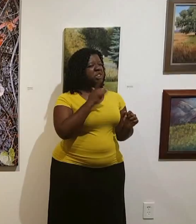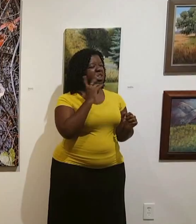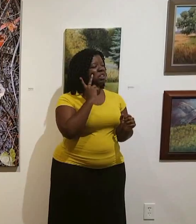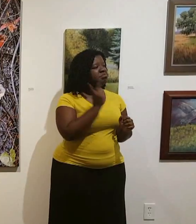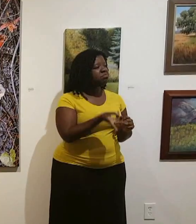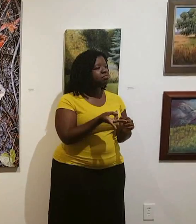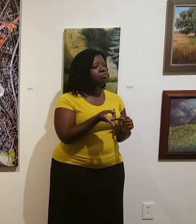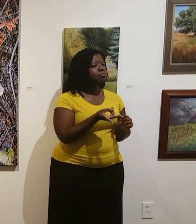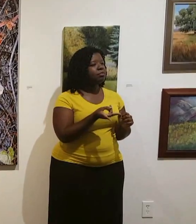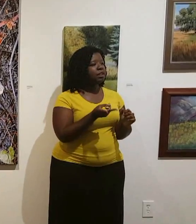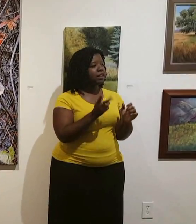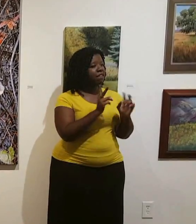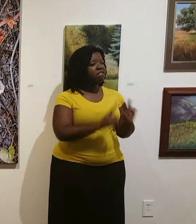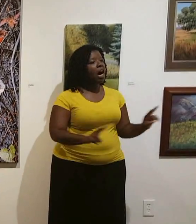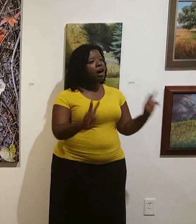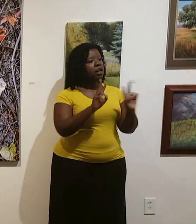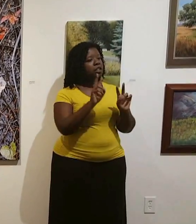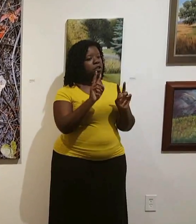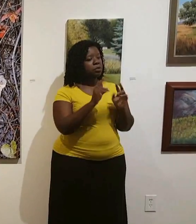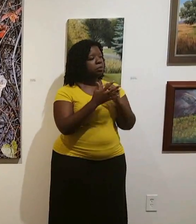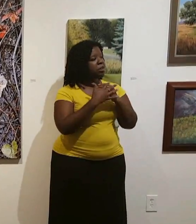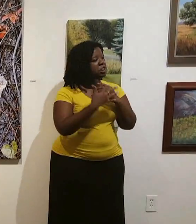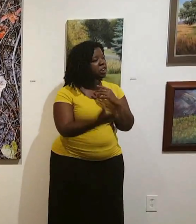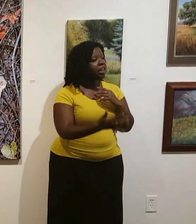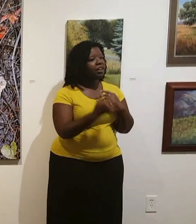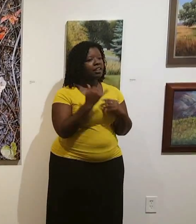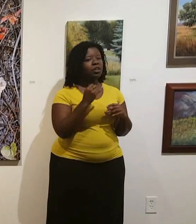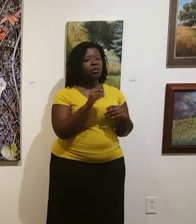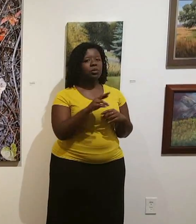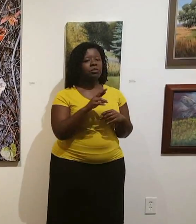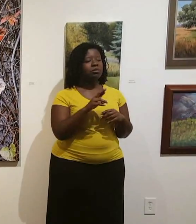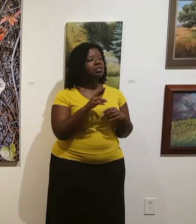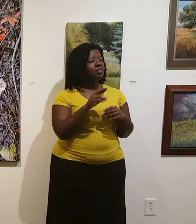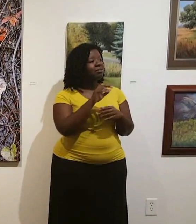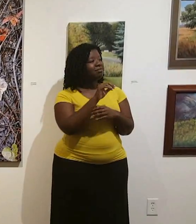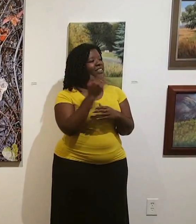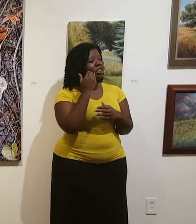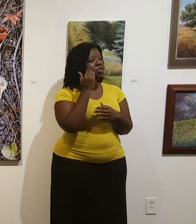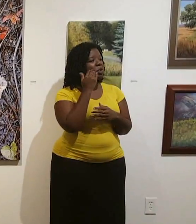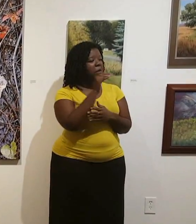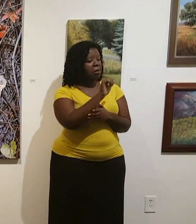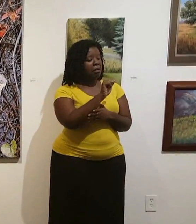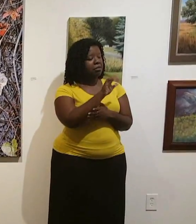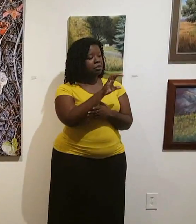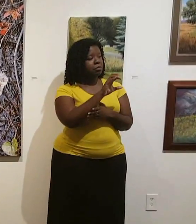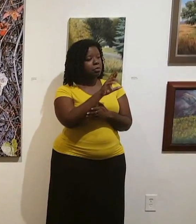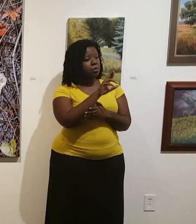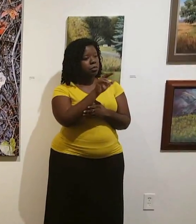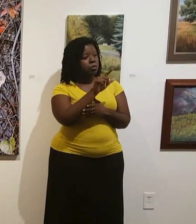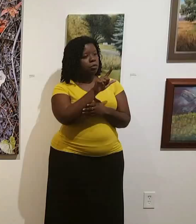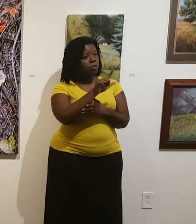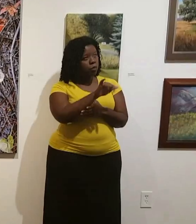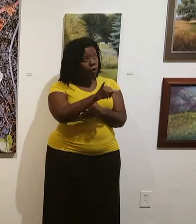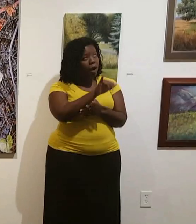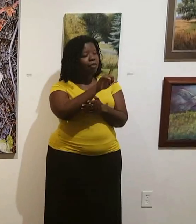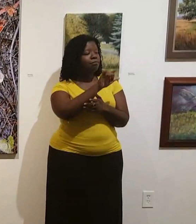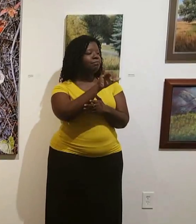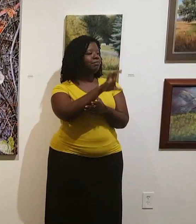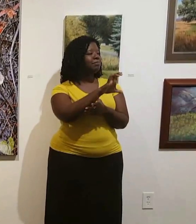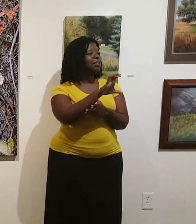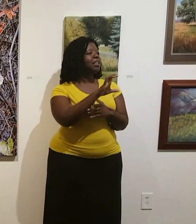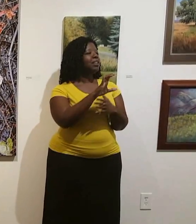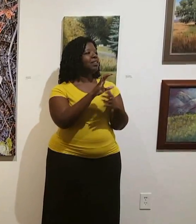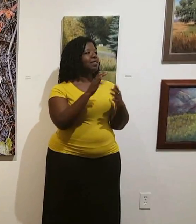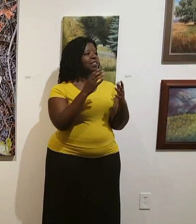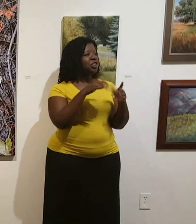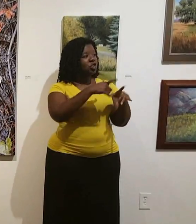Or shading, because the acrylic dries very quickly, especially when it's that thin. So when I could no longer shade as